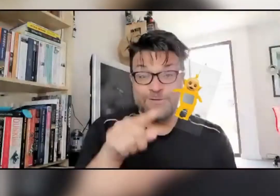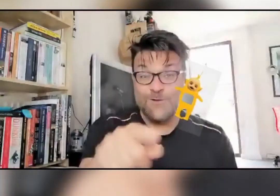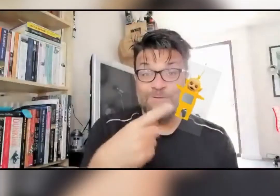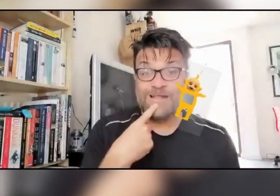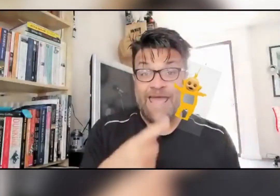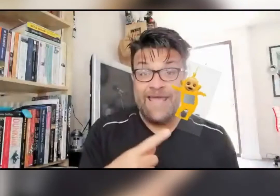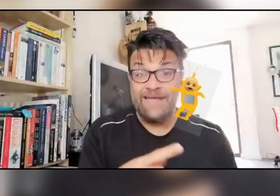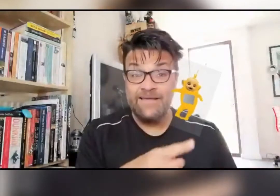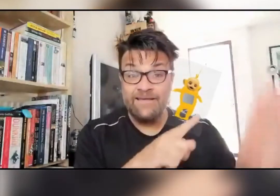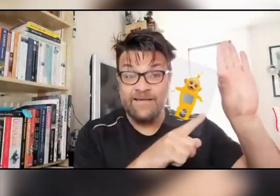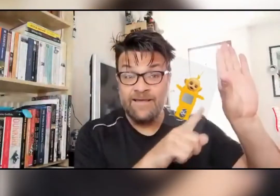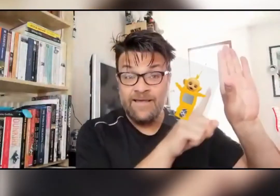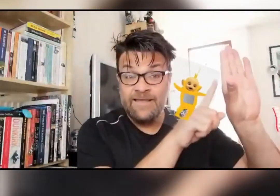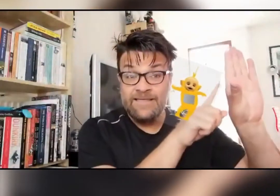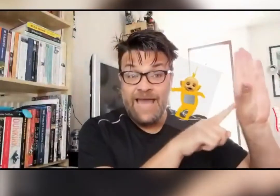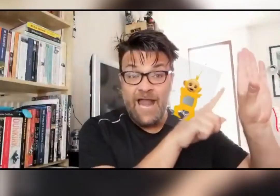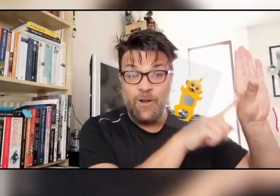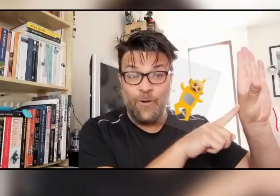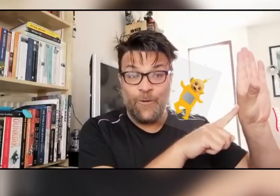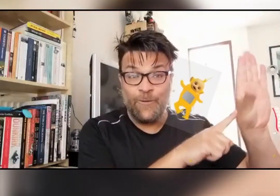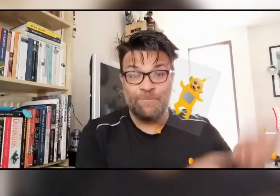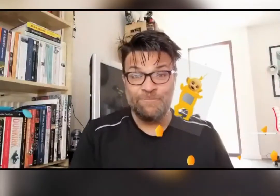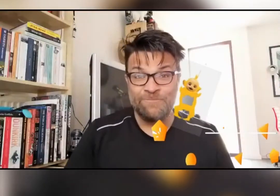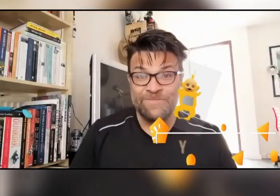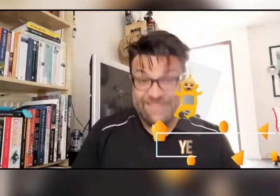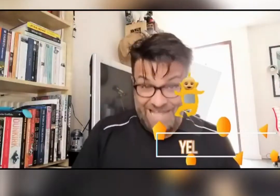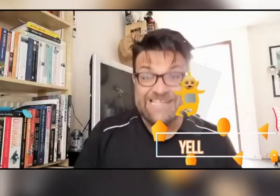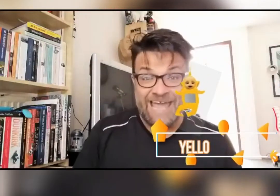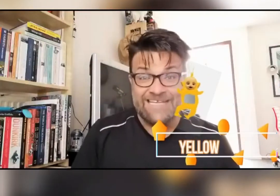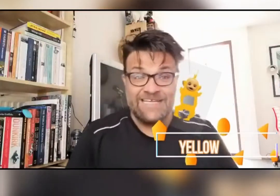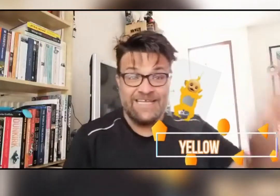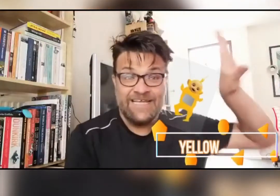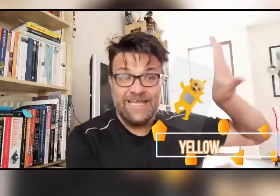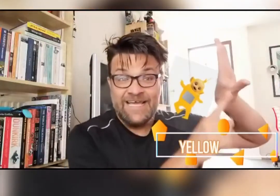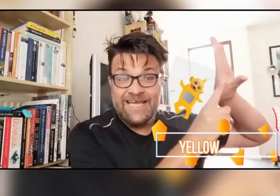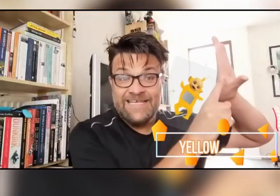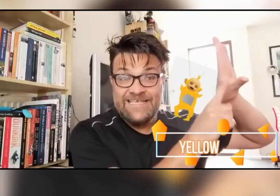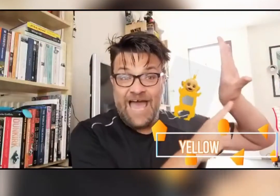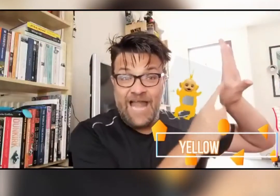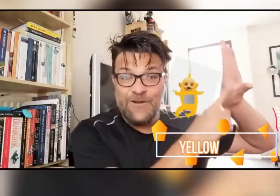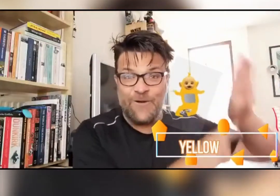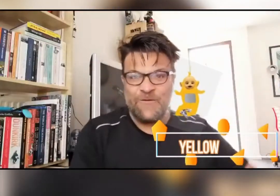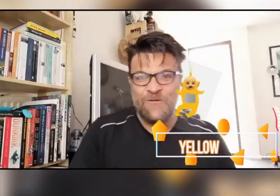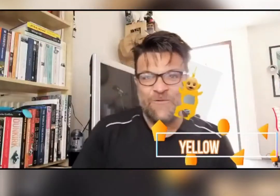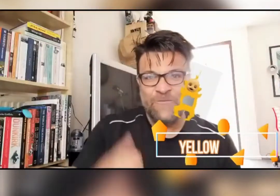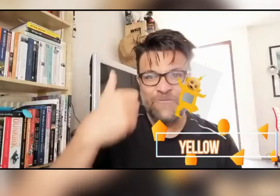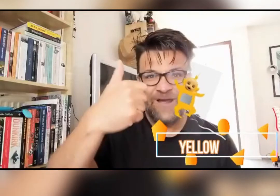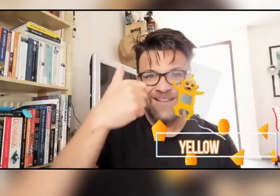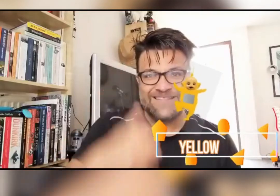You say yellow. That's it. Yellow. Well